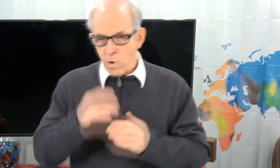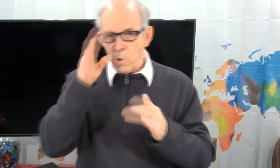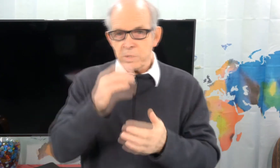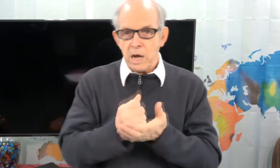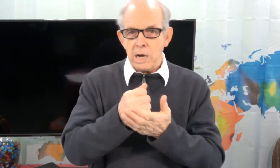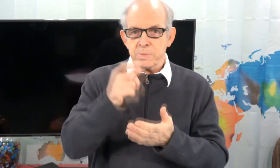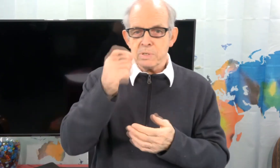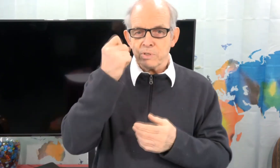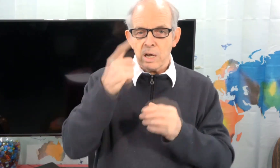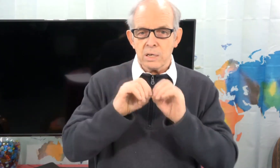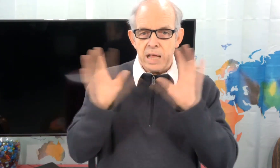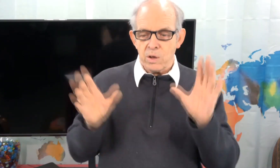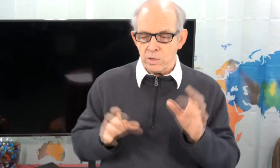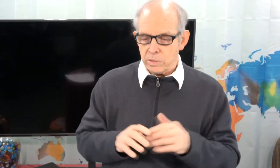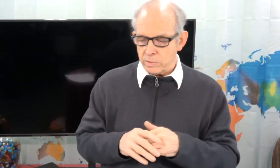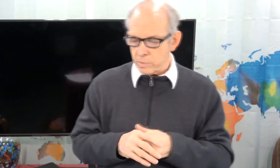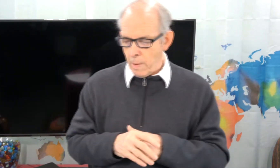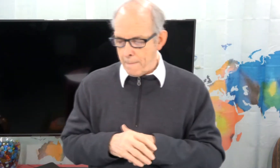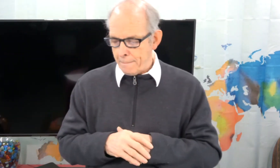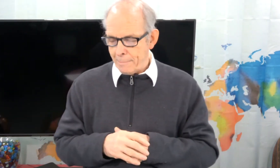Open up and understand clear.